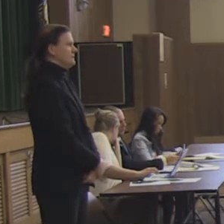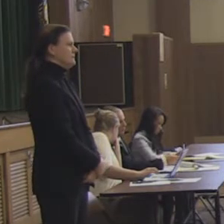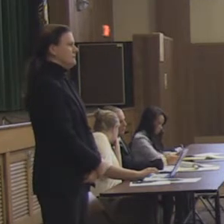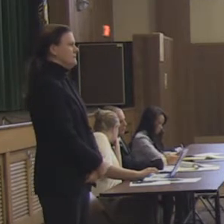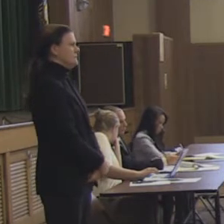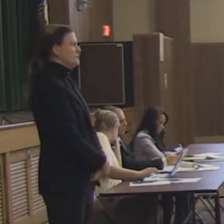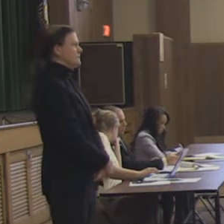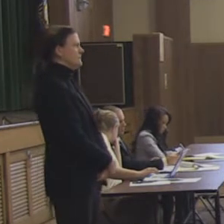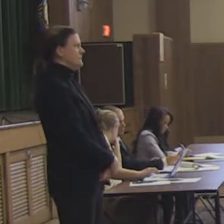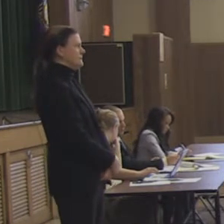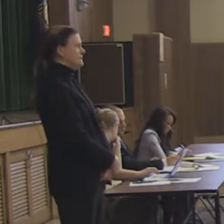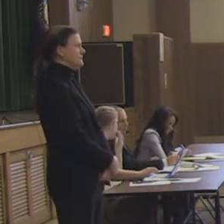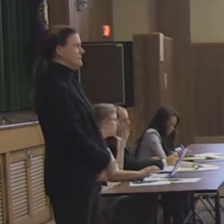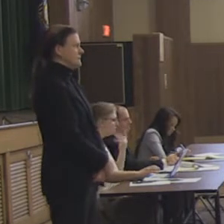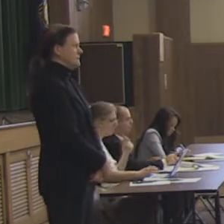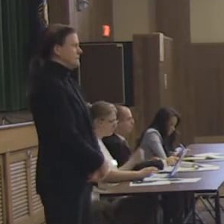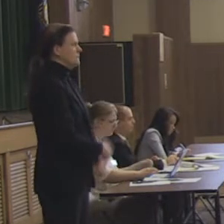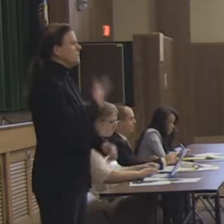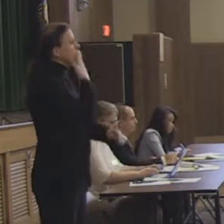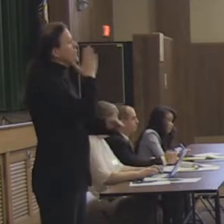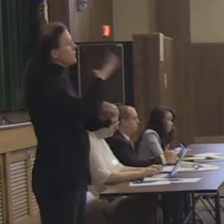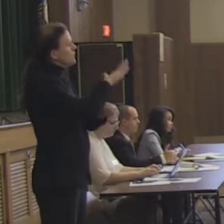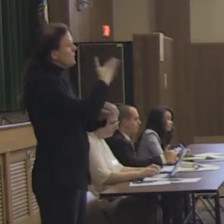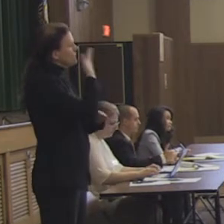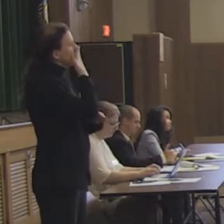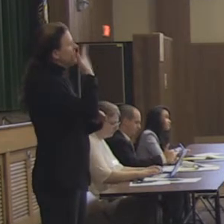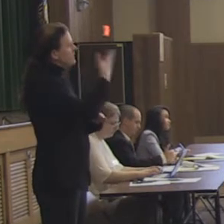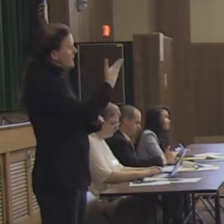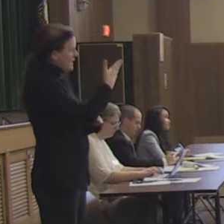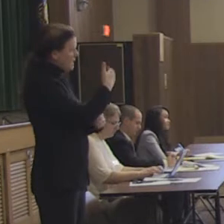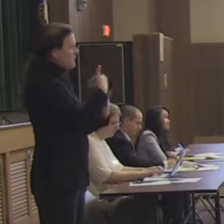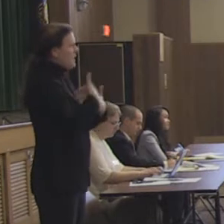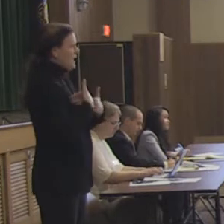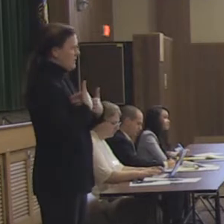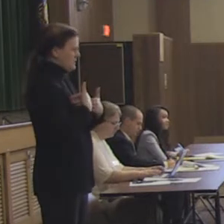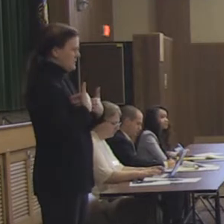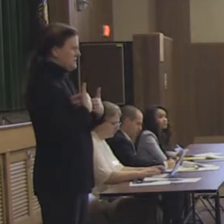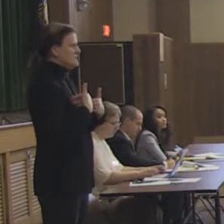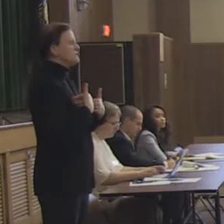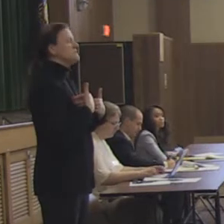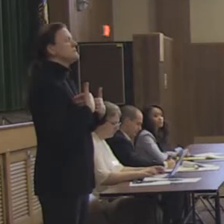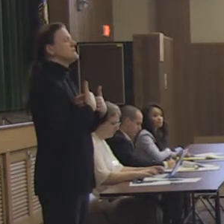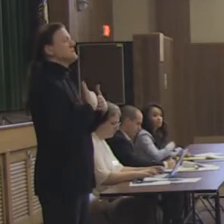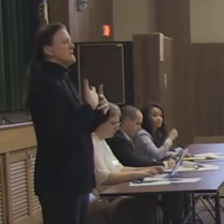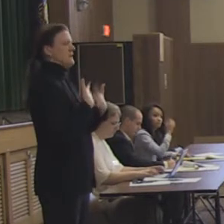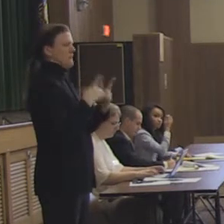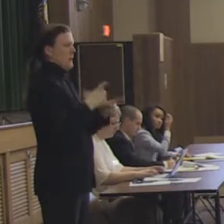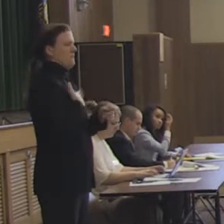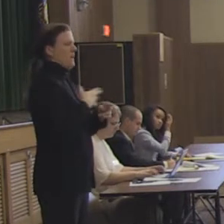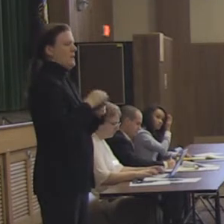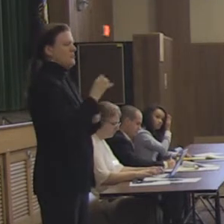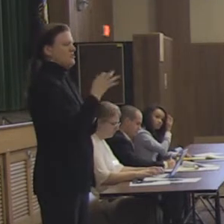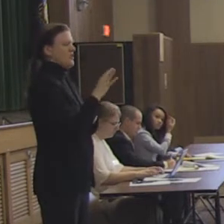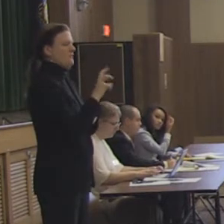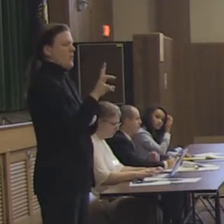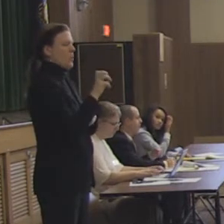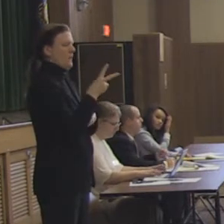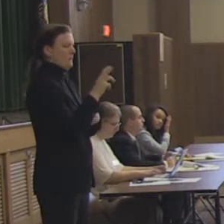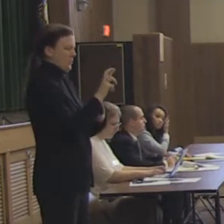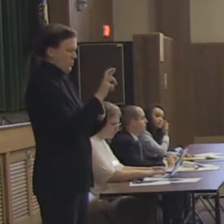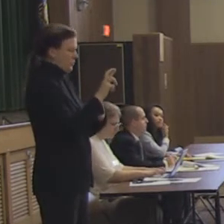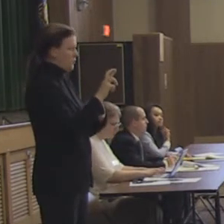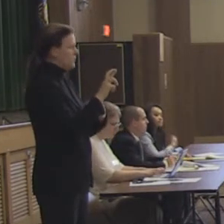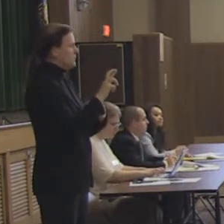Event in Milwaukee for peer specialists that he says. Good afternoon. Thank you for hosting this event. My name is Jeff Weber.